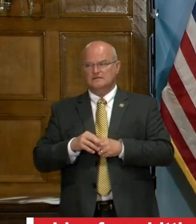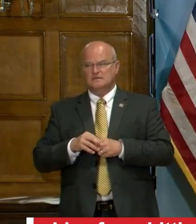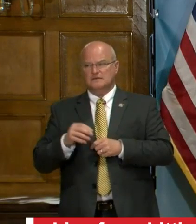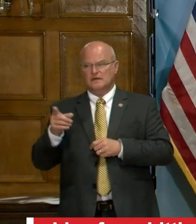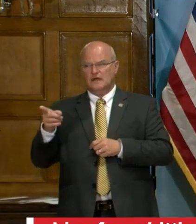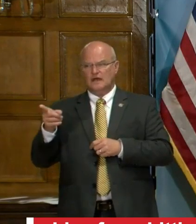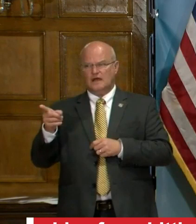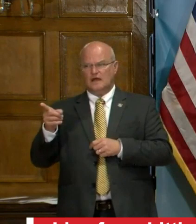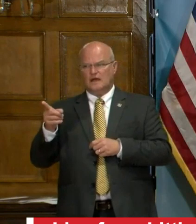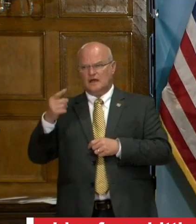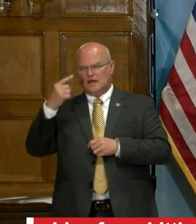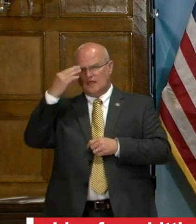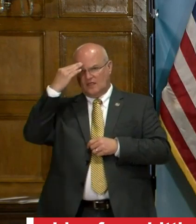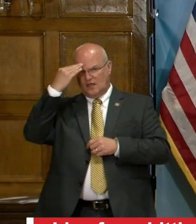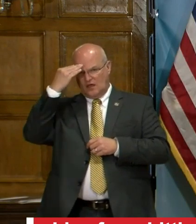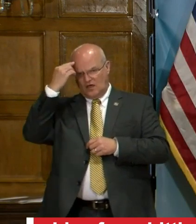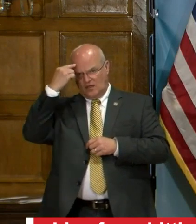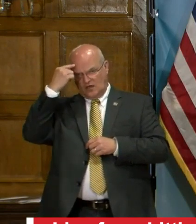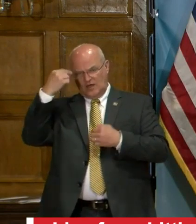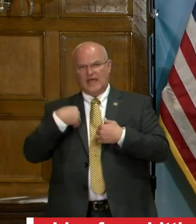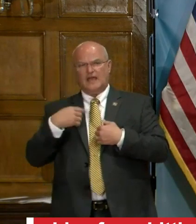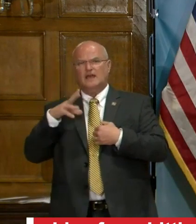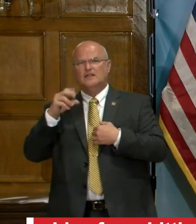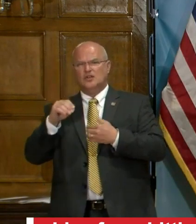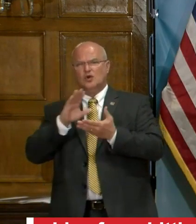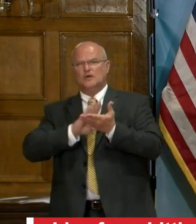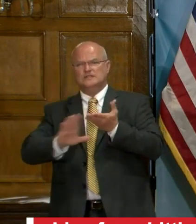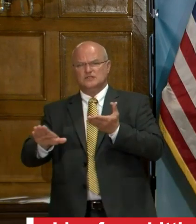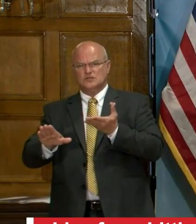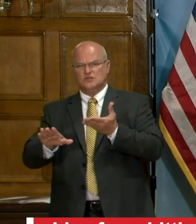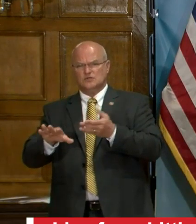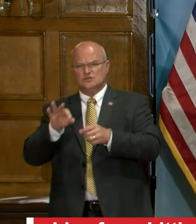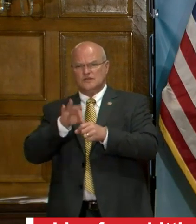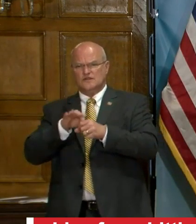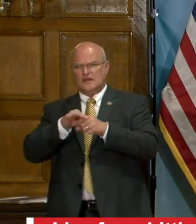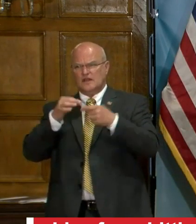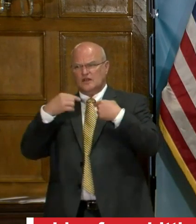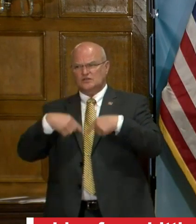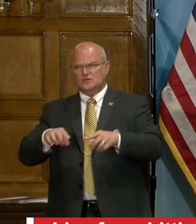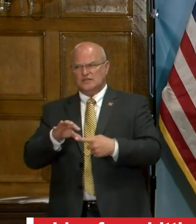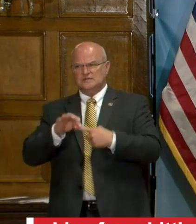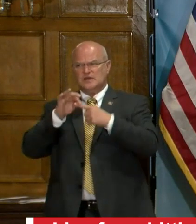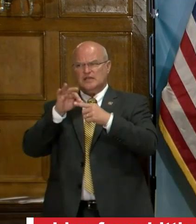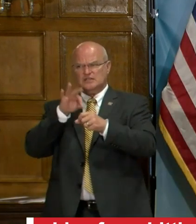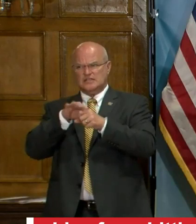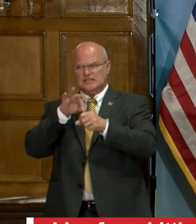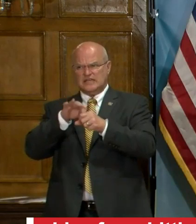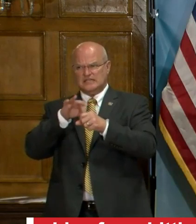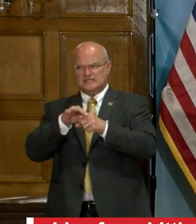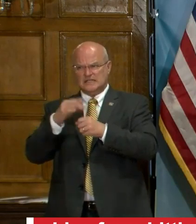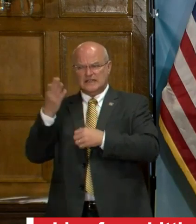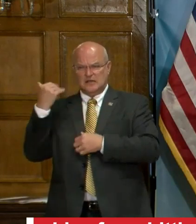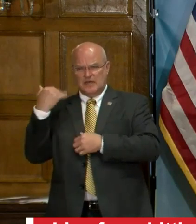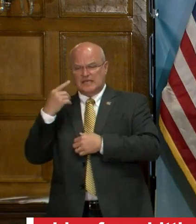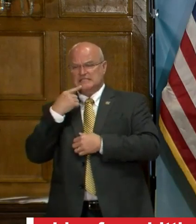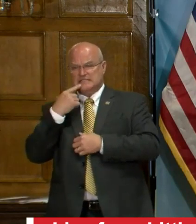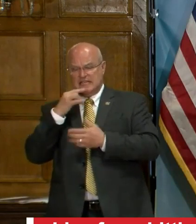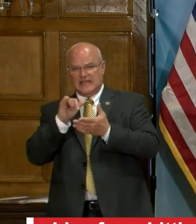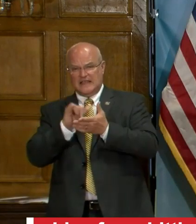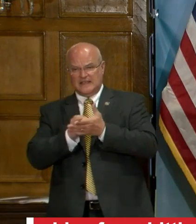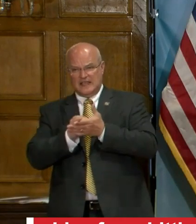I thought we did have no excuse absentee balloting during the special election, and in the past you said that